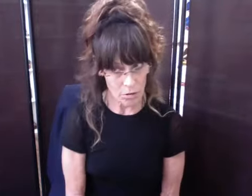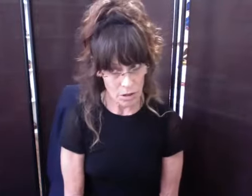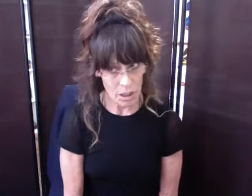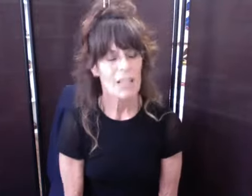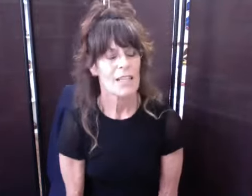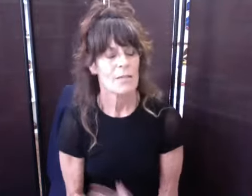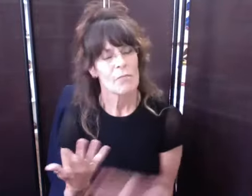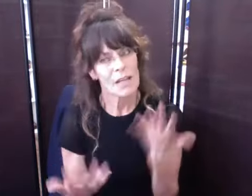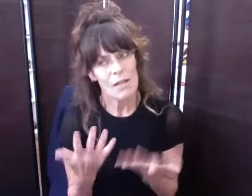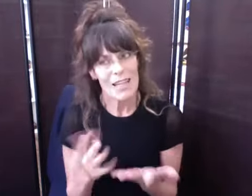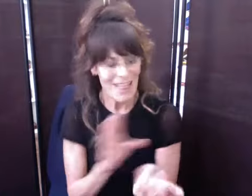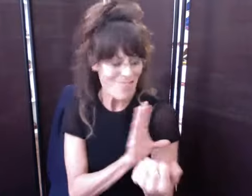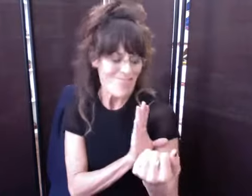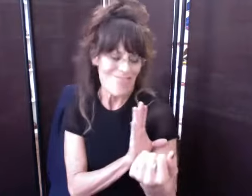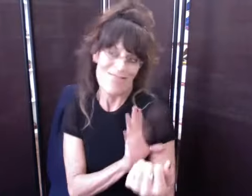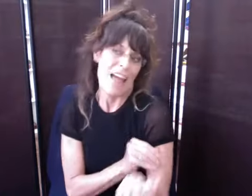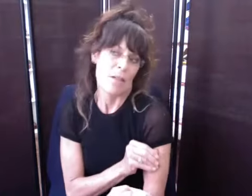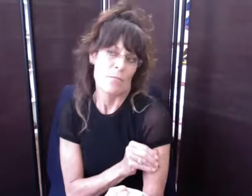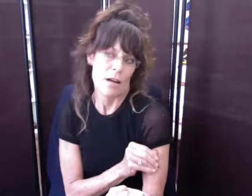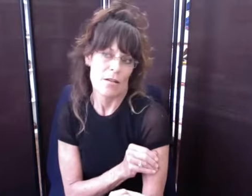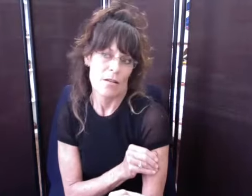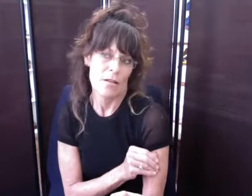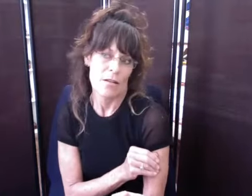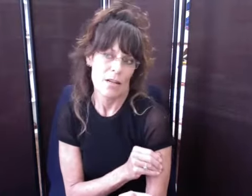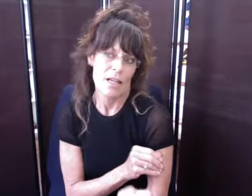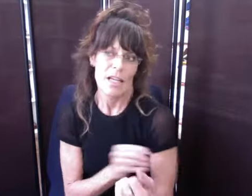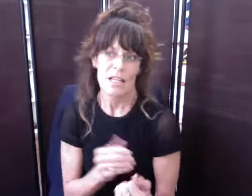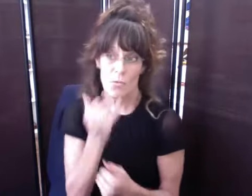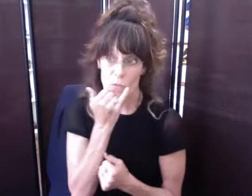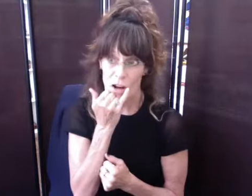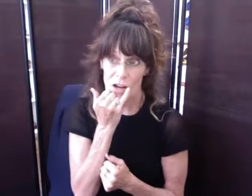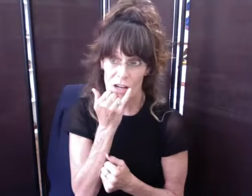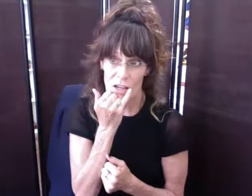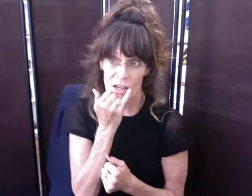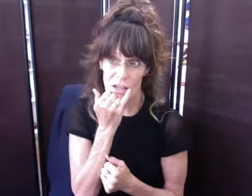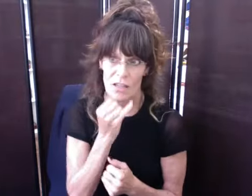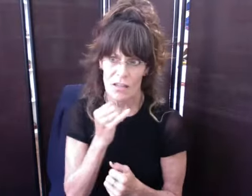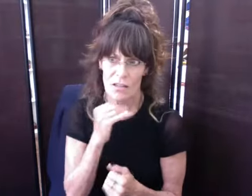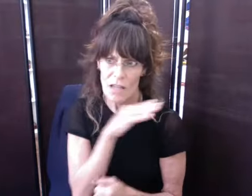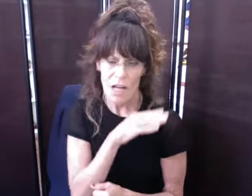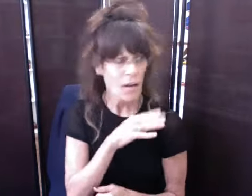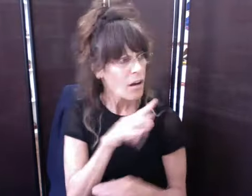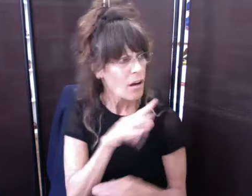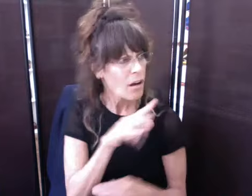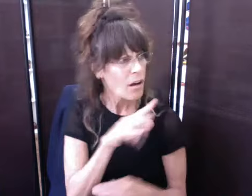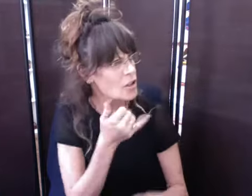lack of power applies to you. And I said, okay. And he said, Mike, is it wrong to lie? And I said, well, of course it's wrong to lie. Everybody knows that. He goes, do you